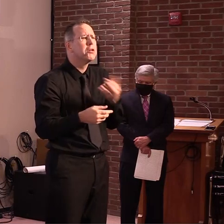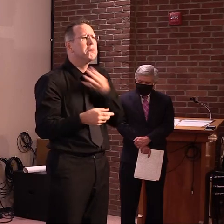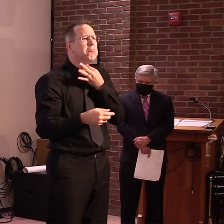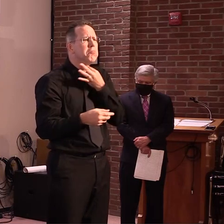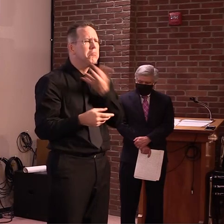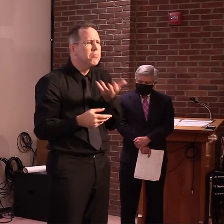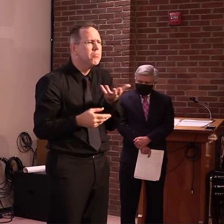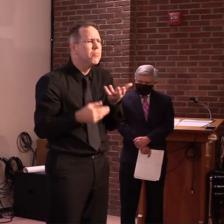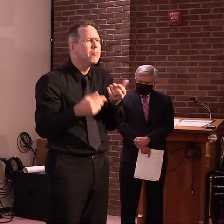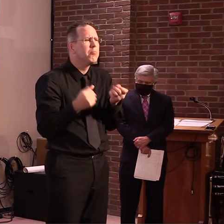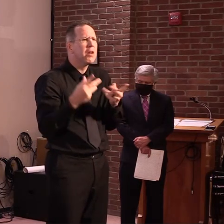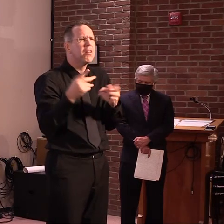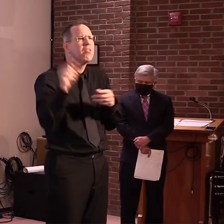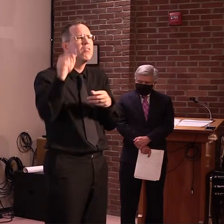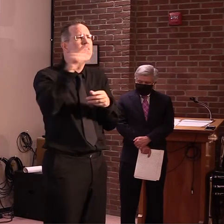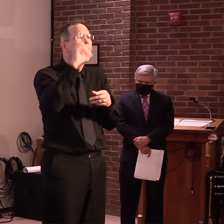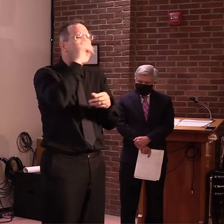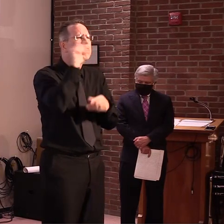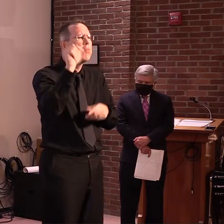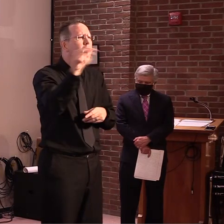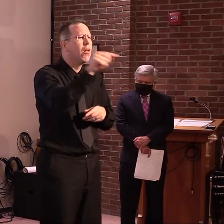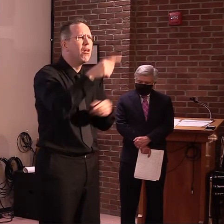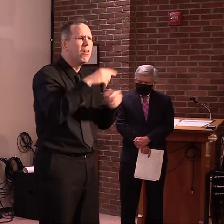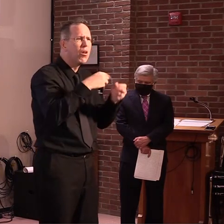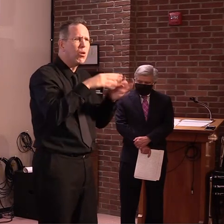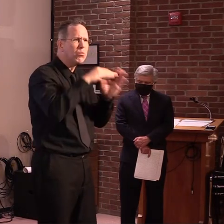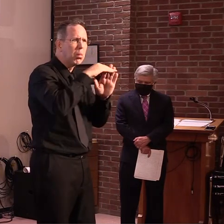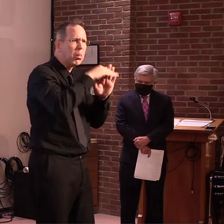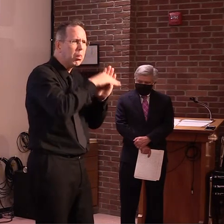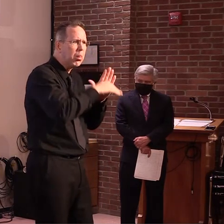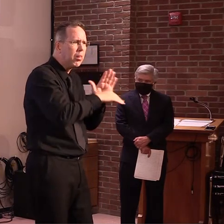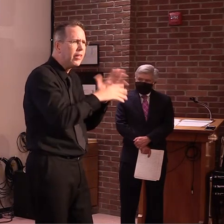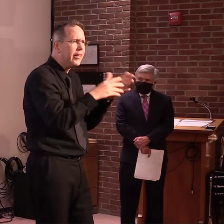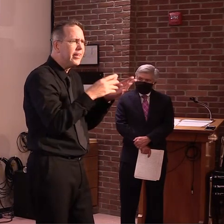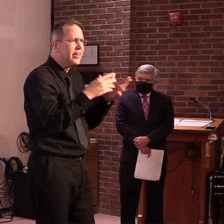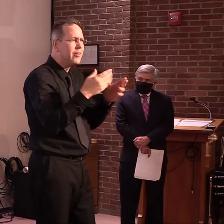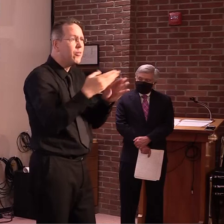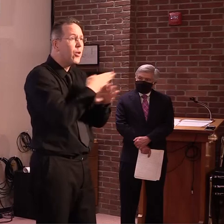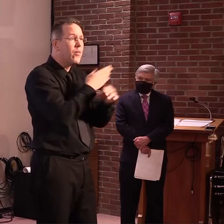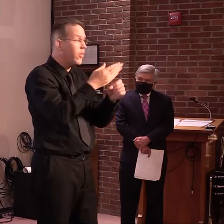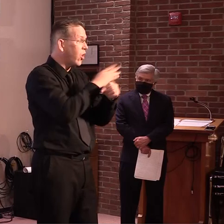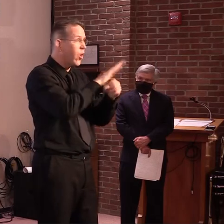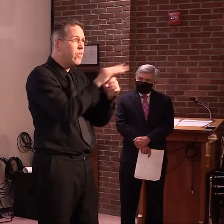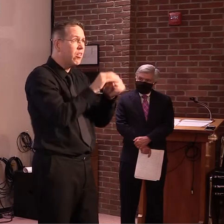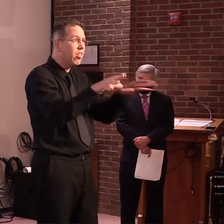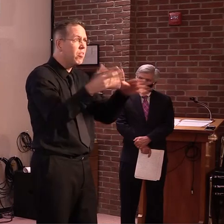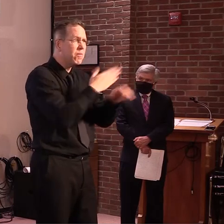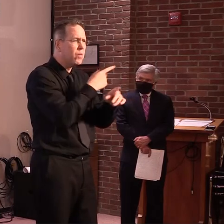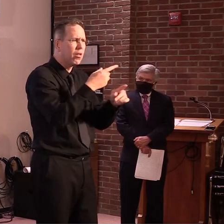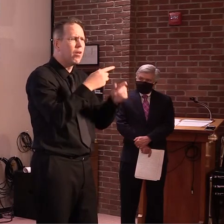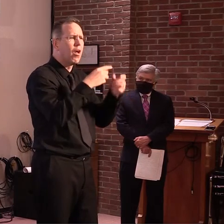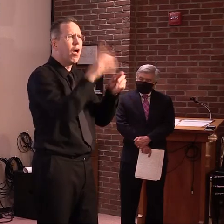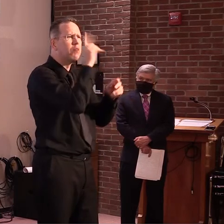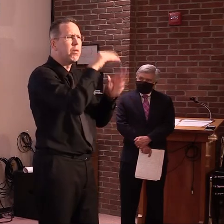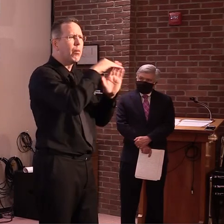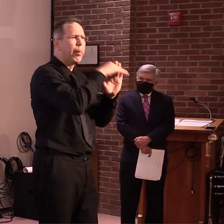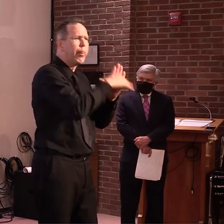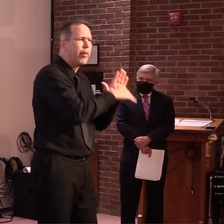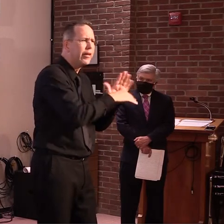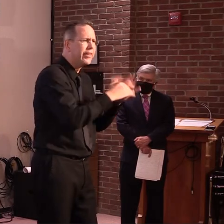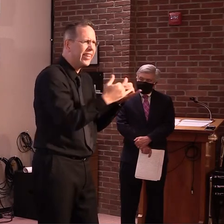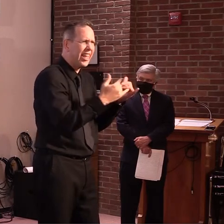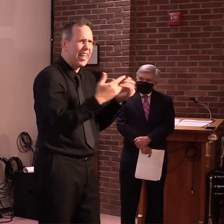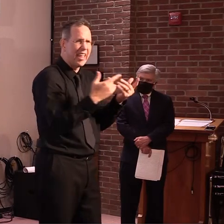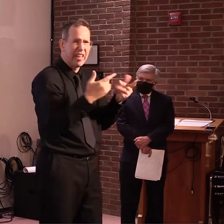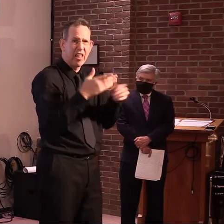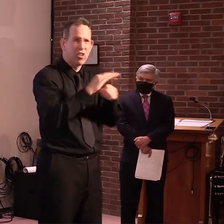far the state expects this money to go, if it's going to be sustainable. Yeah, well, again, just to fill the gap, we're still moving